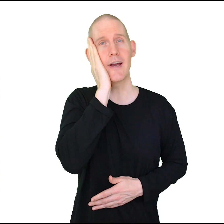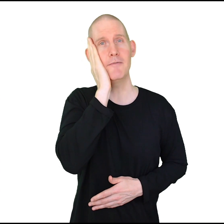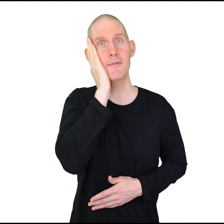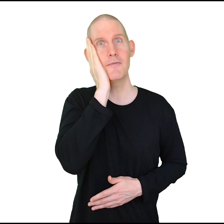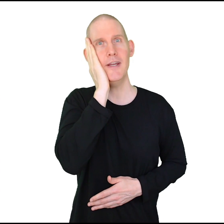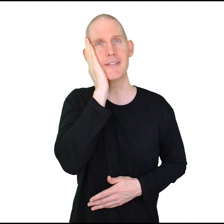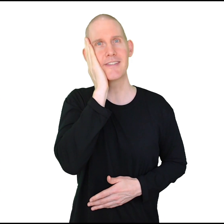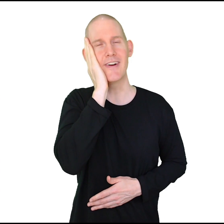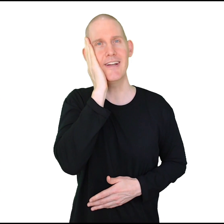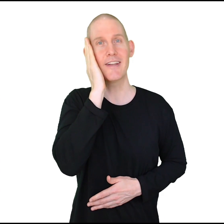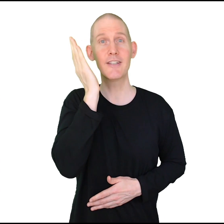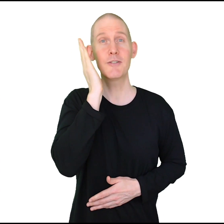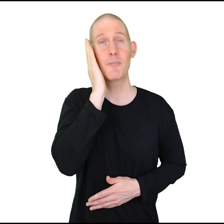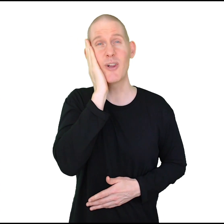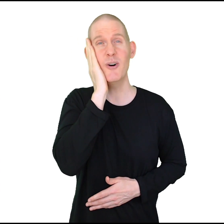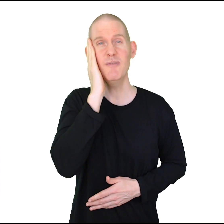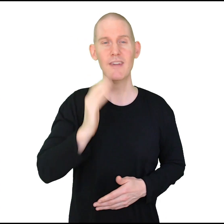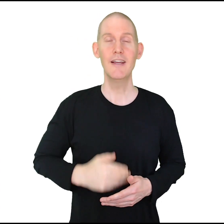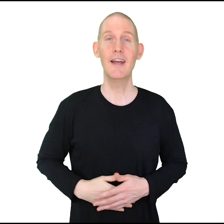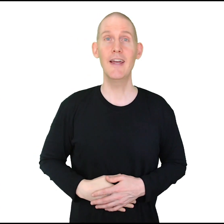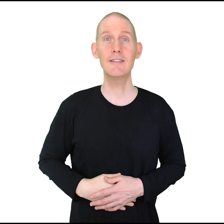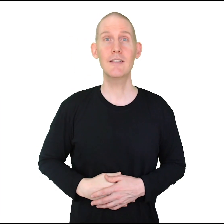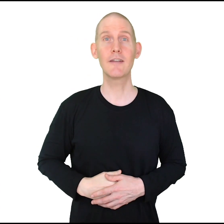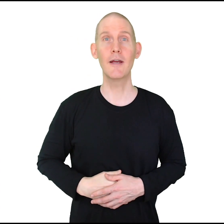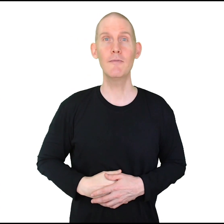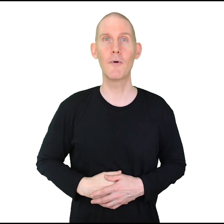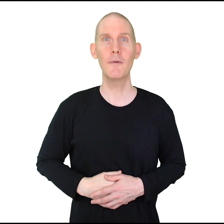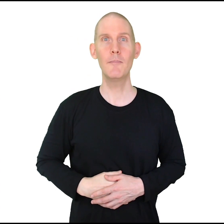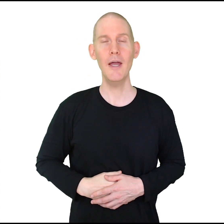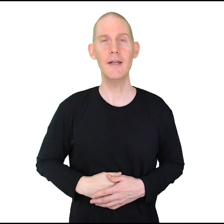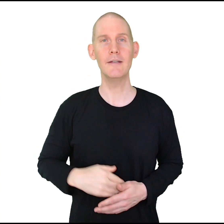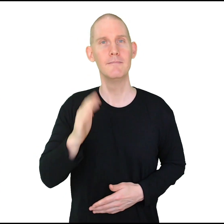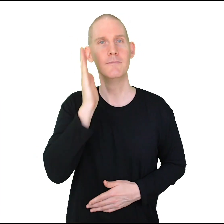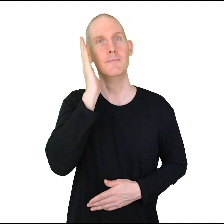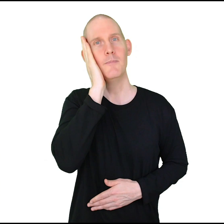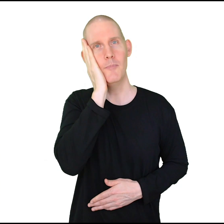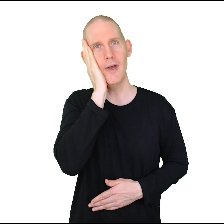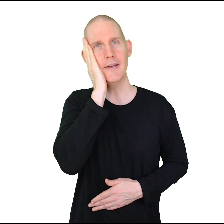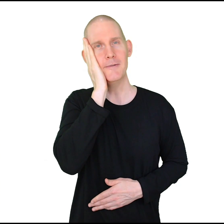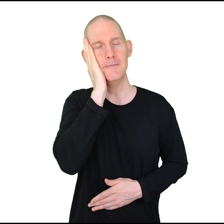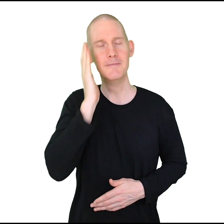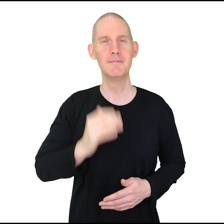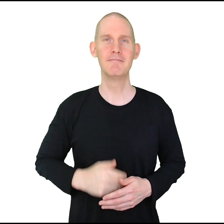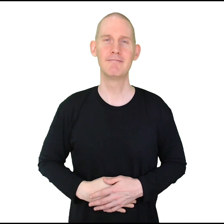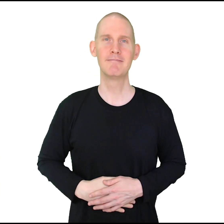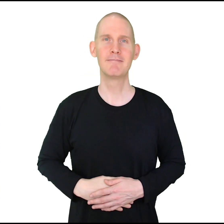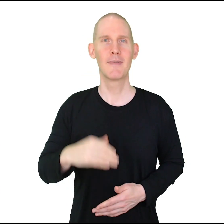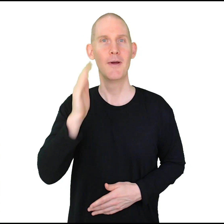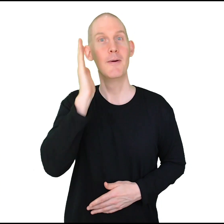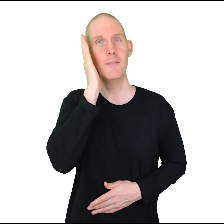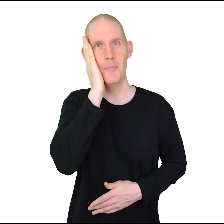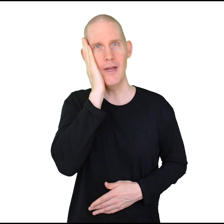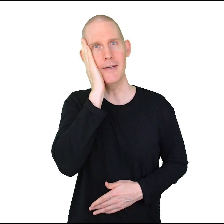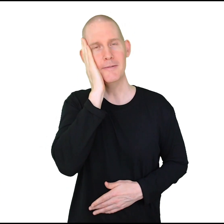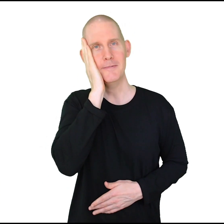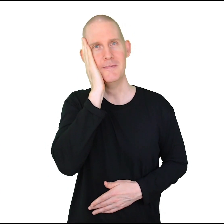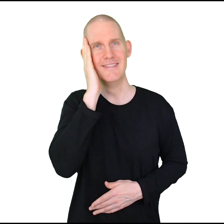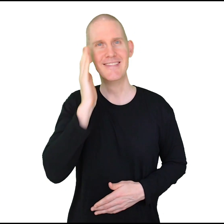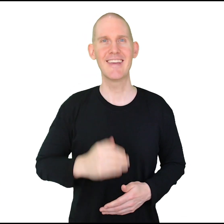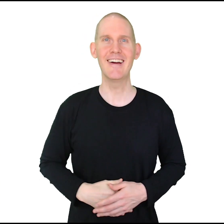your face, right? Like it's your pillow. And that's the sign for bed. Bed. Bed.